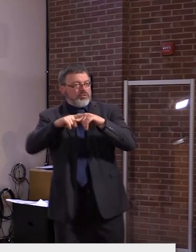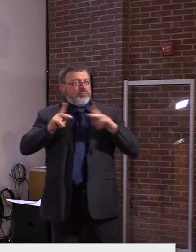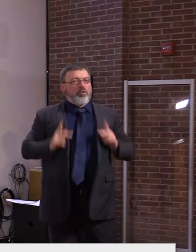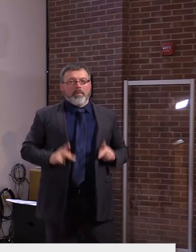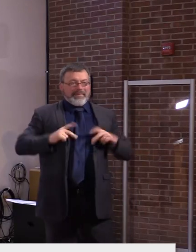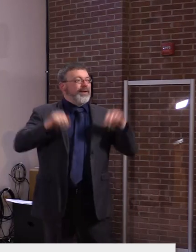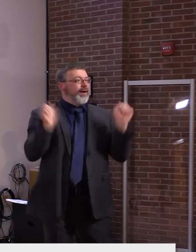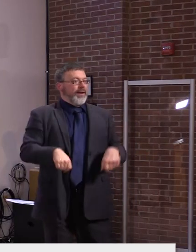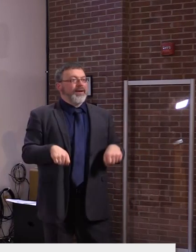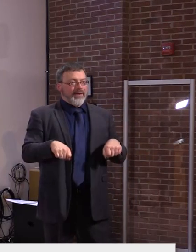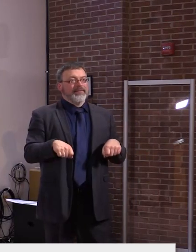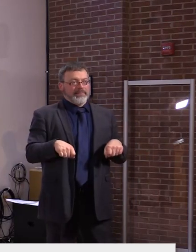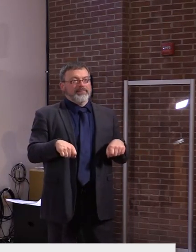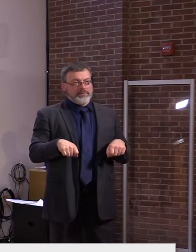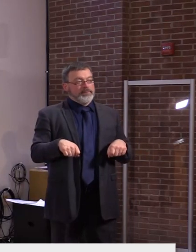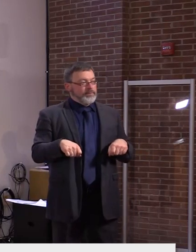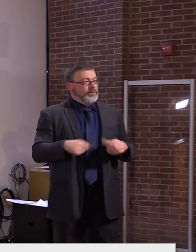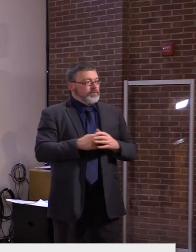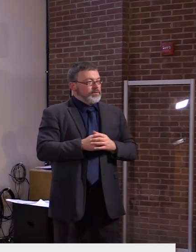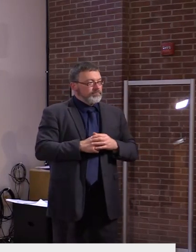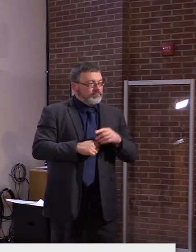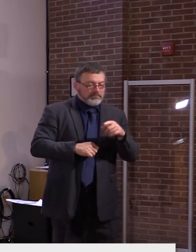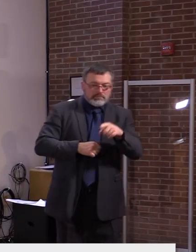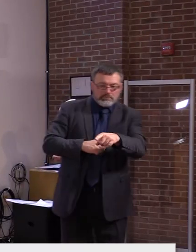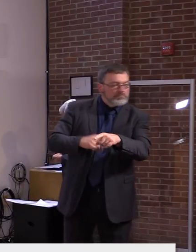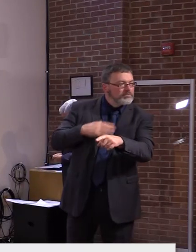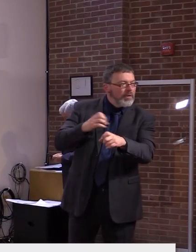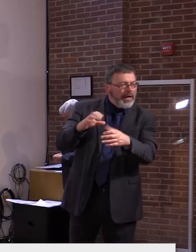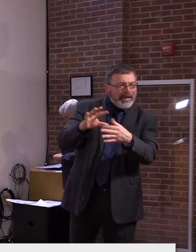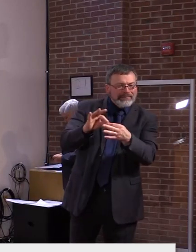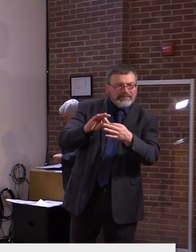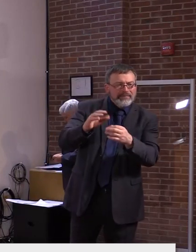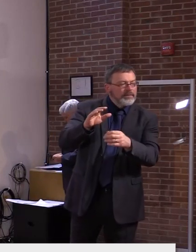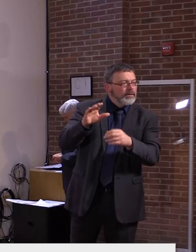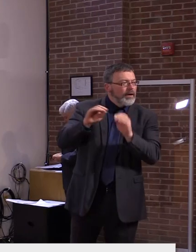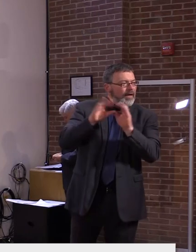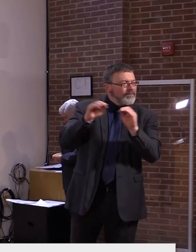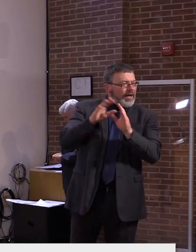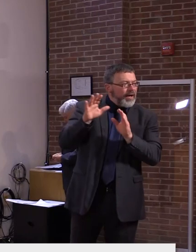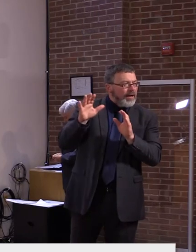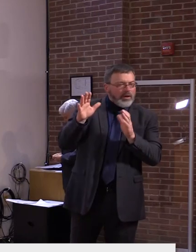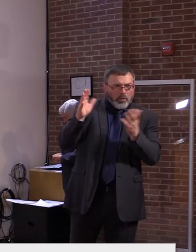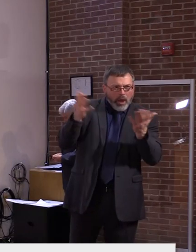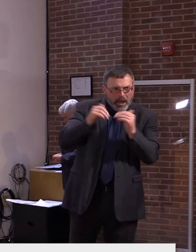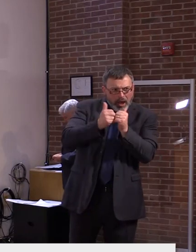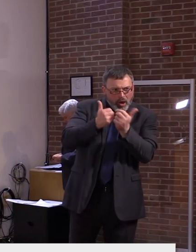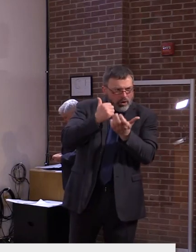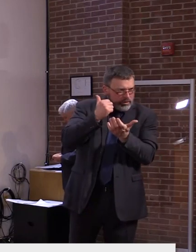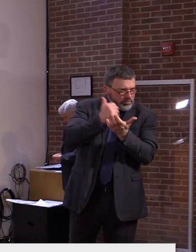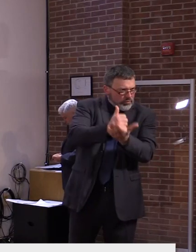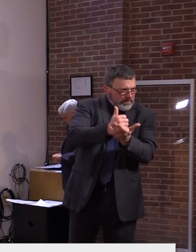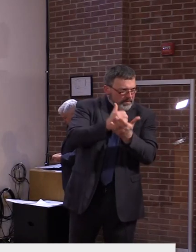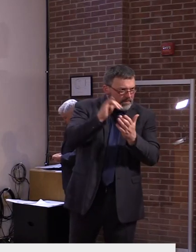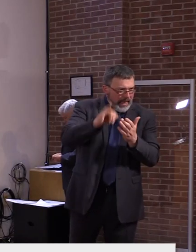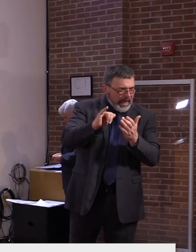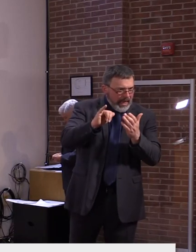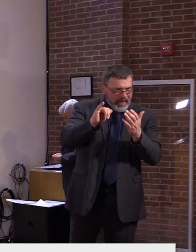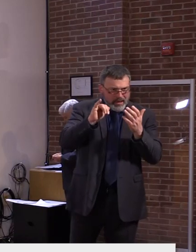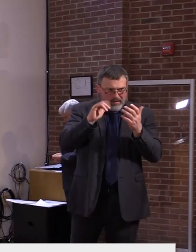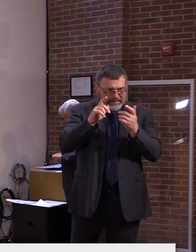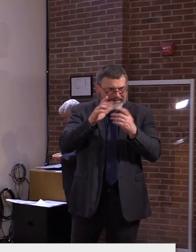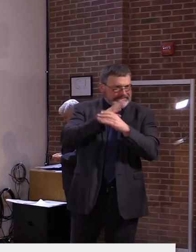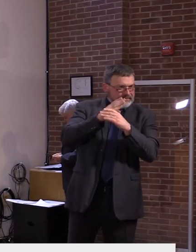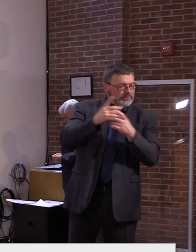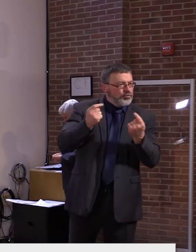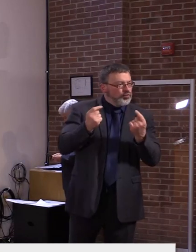Is there any treatment? Yes. So if you end up in the hospital, you will